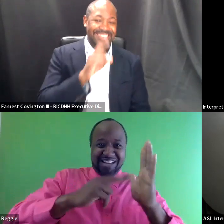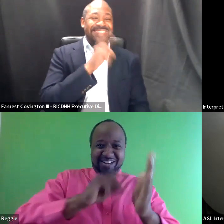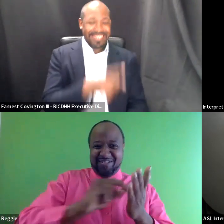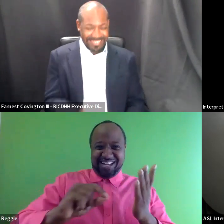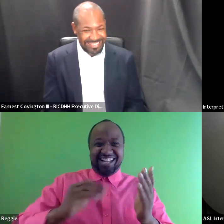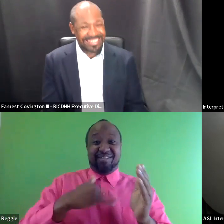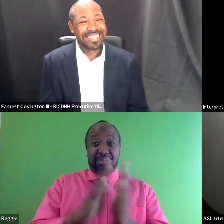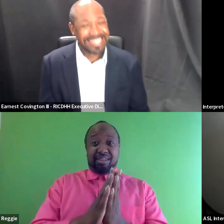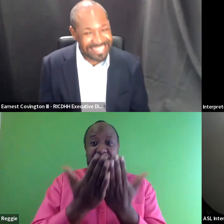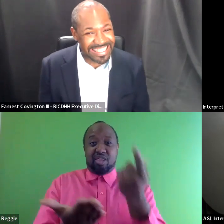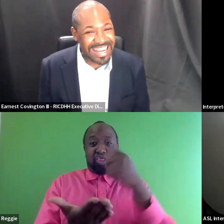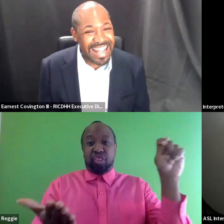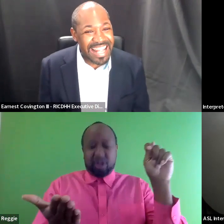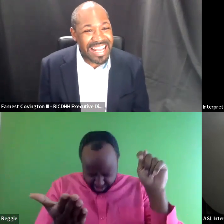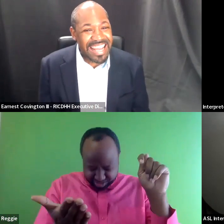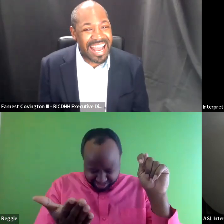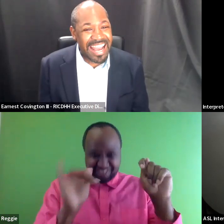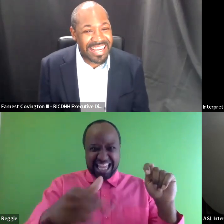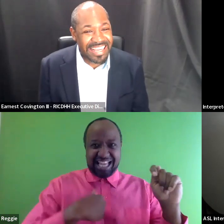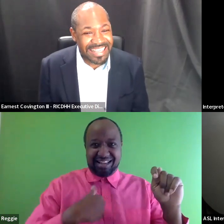PhD. I stink at reading,